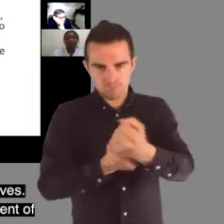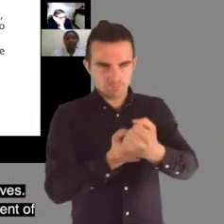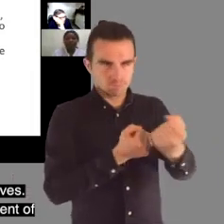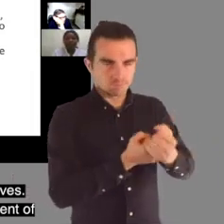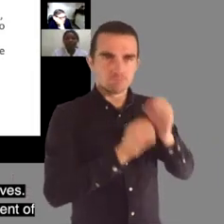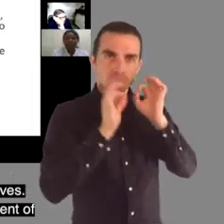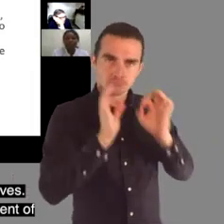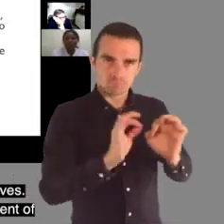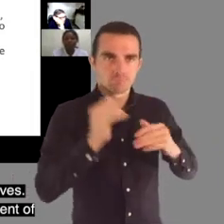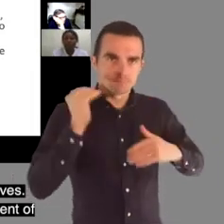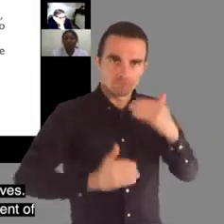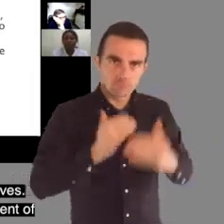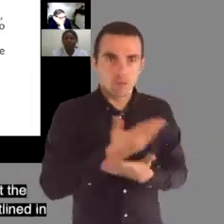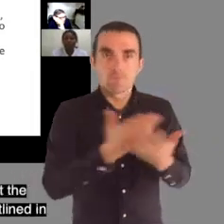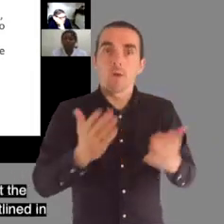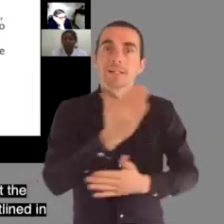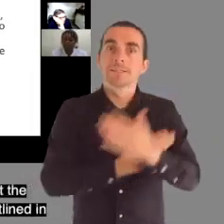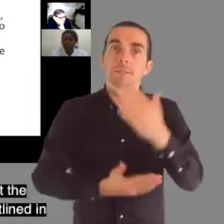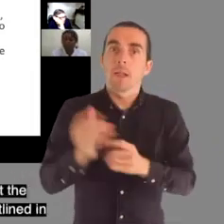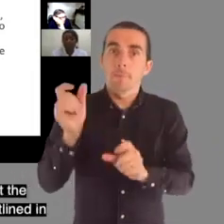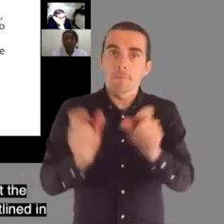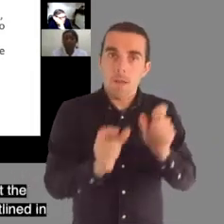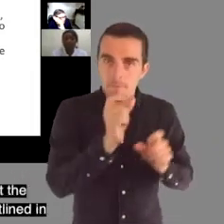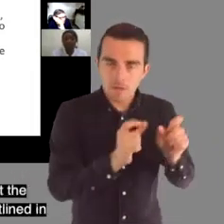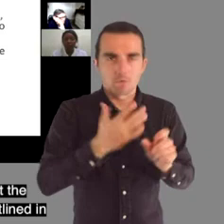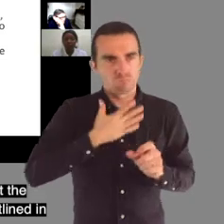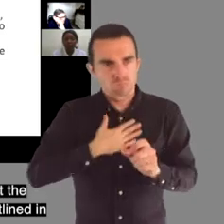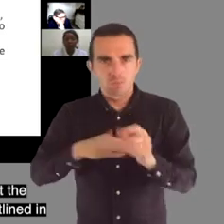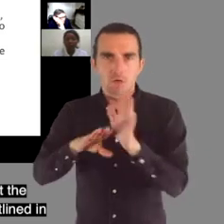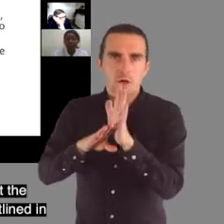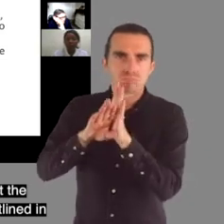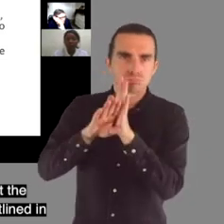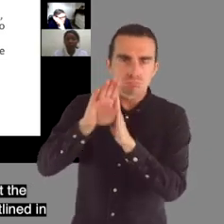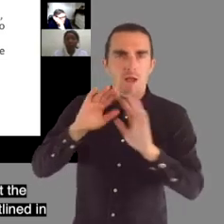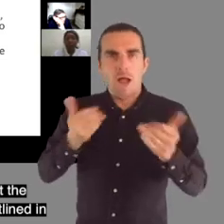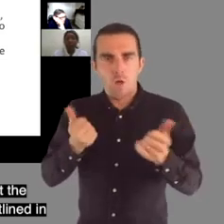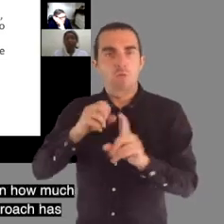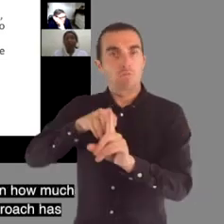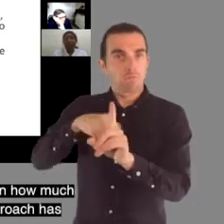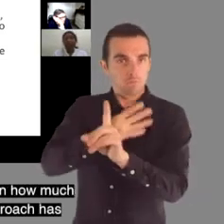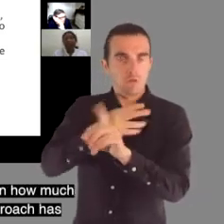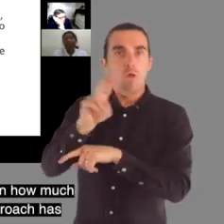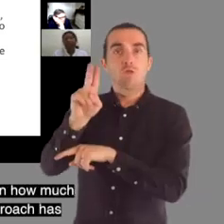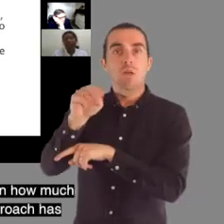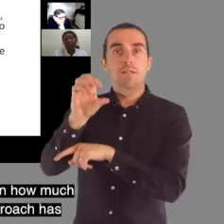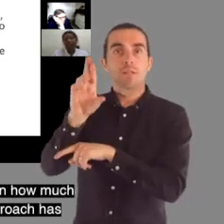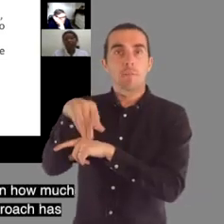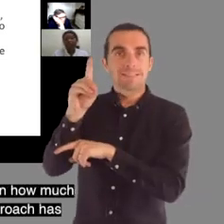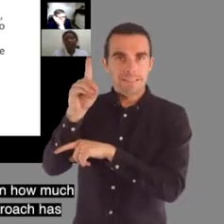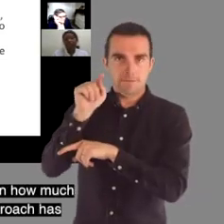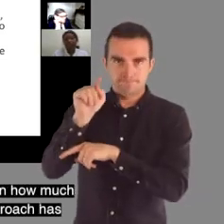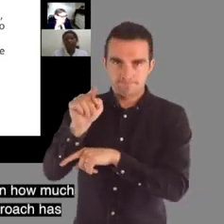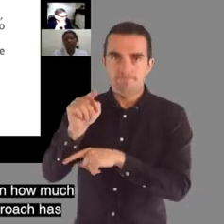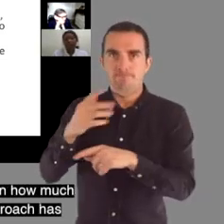The strengths and empowerment of disabled people to implement the improvements in our lives as outlined in the SDGs